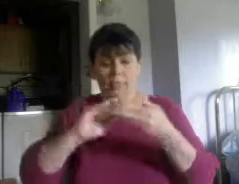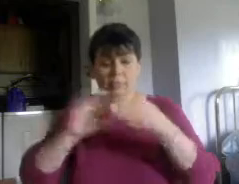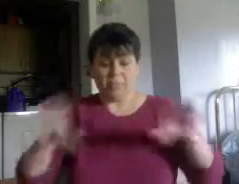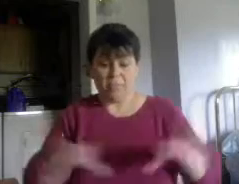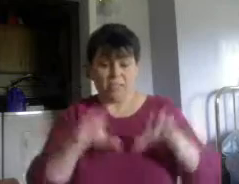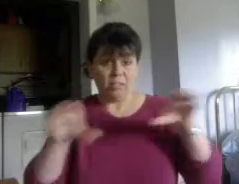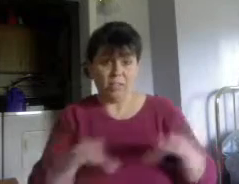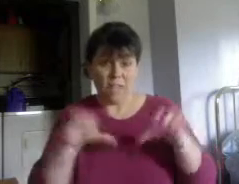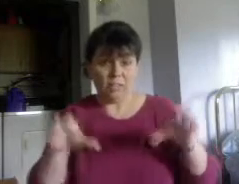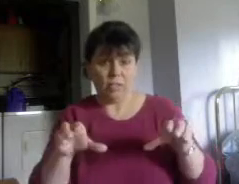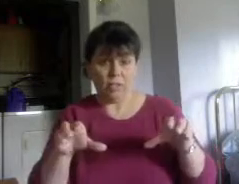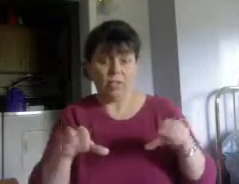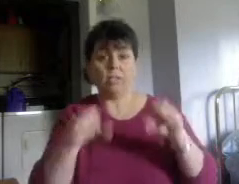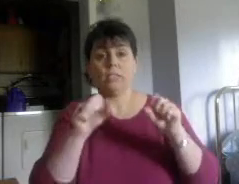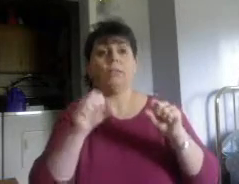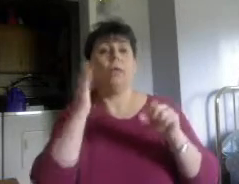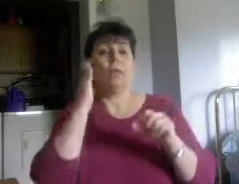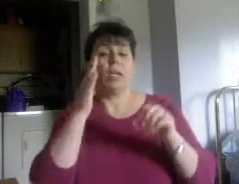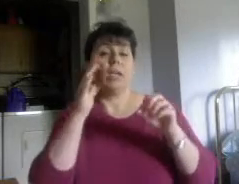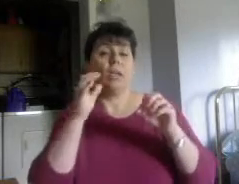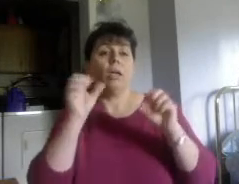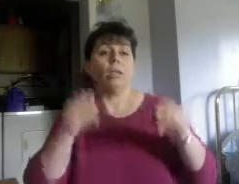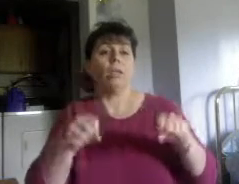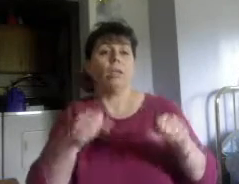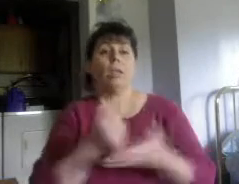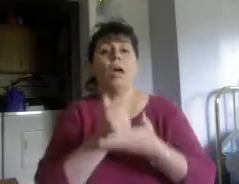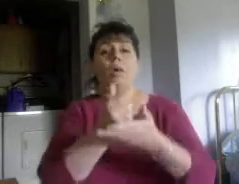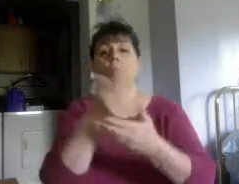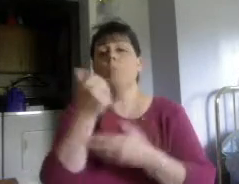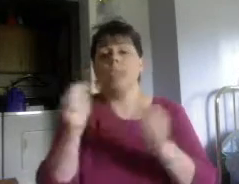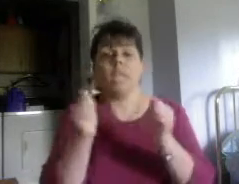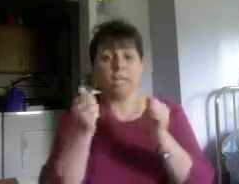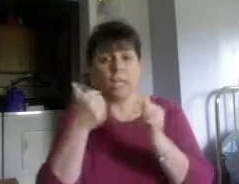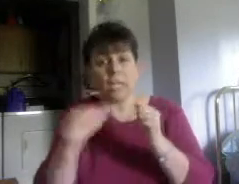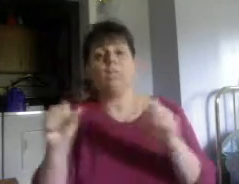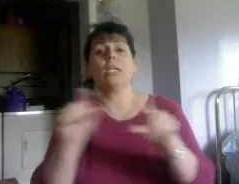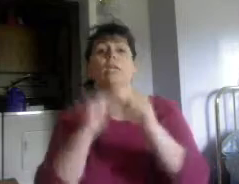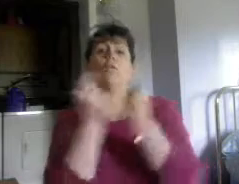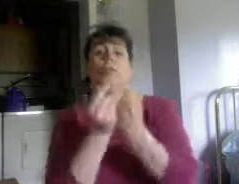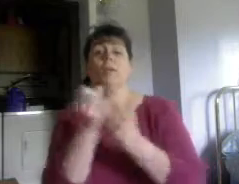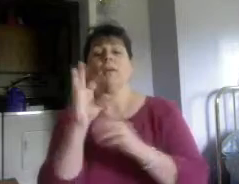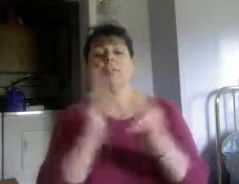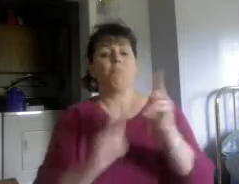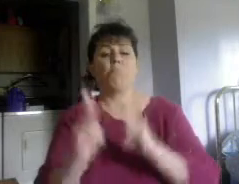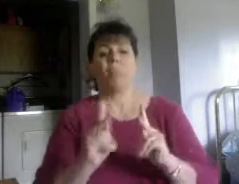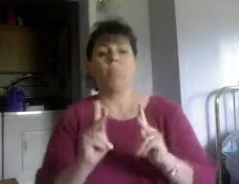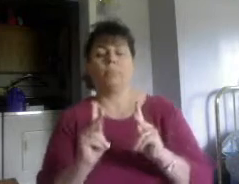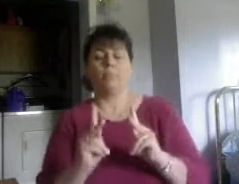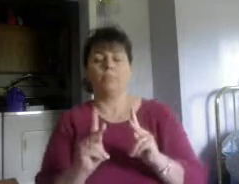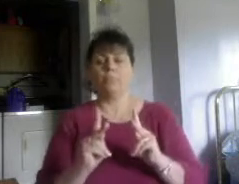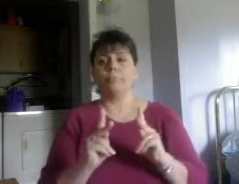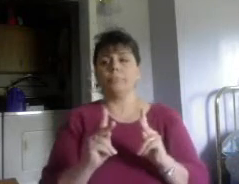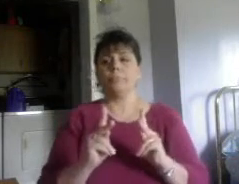about the meaning of boundaries and what it means for teenagers to cross boundaries, both personal and cultural.